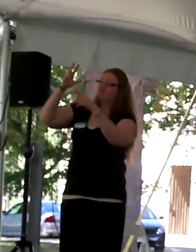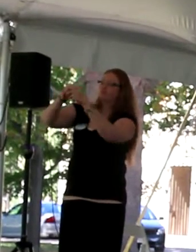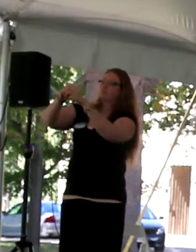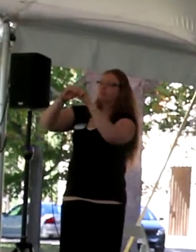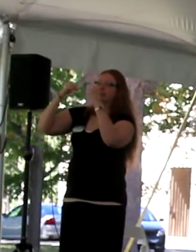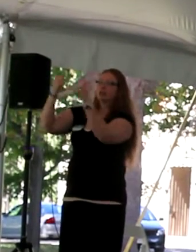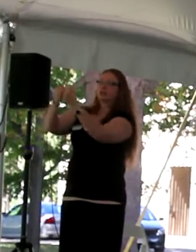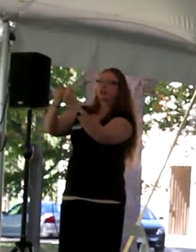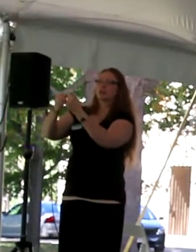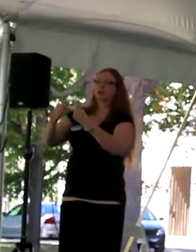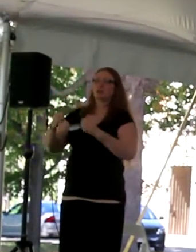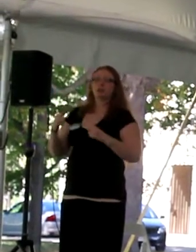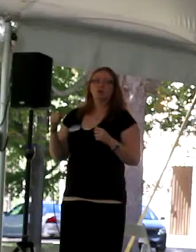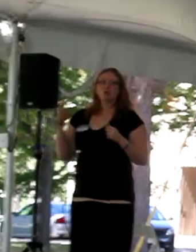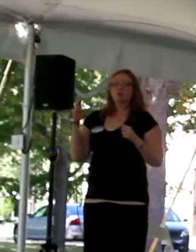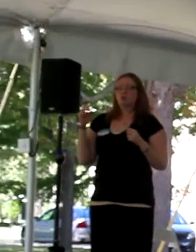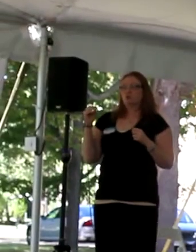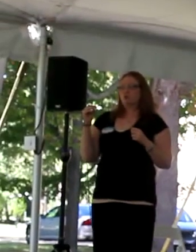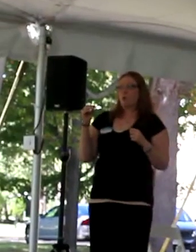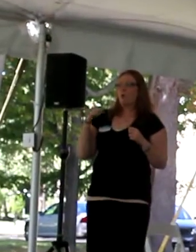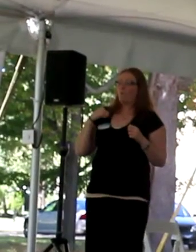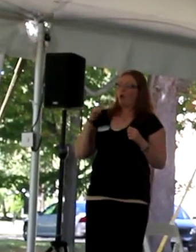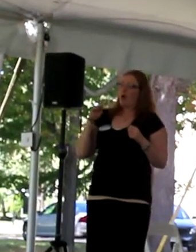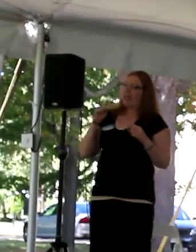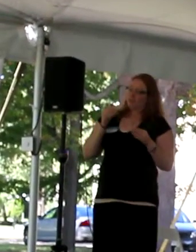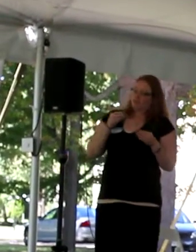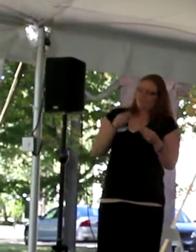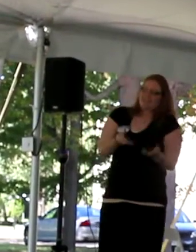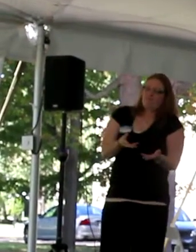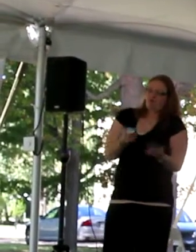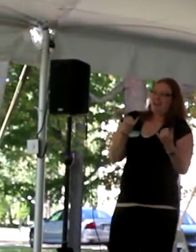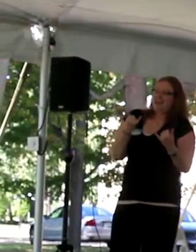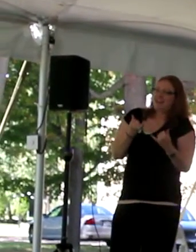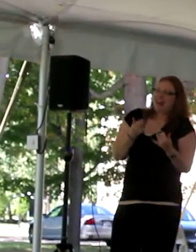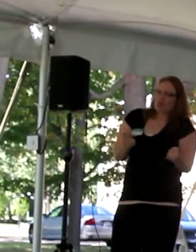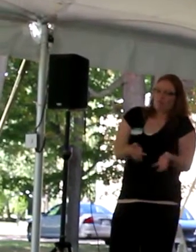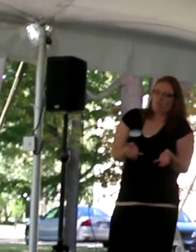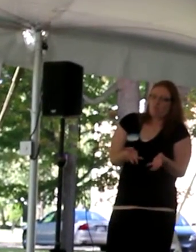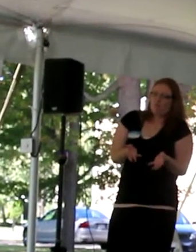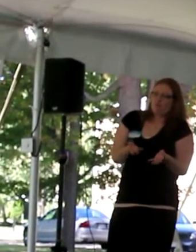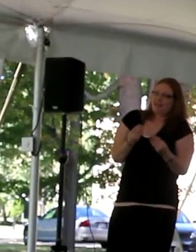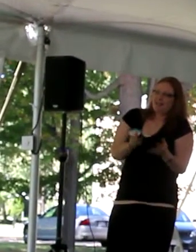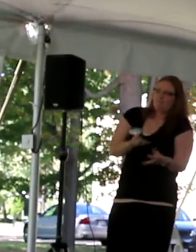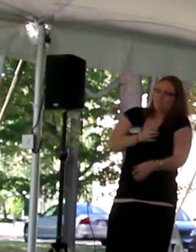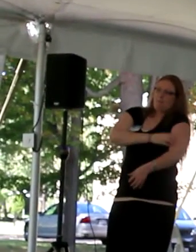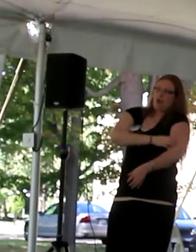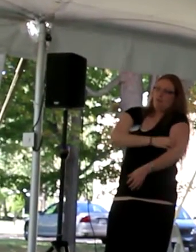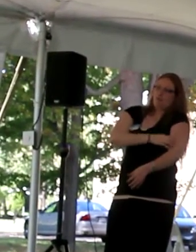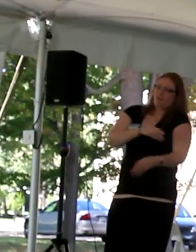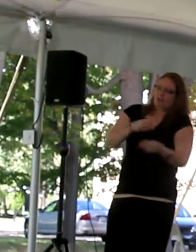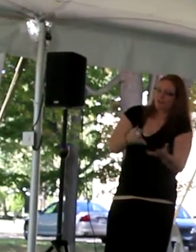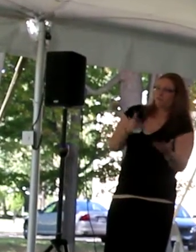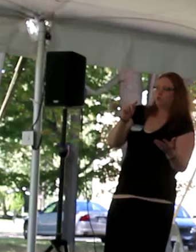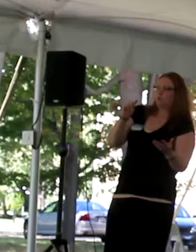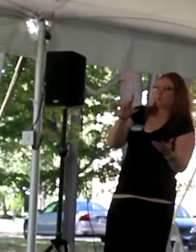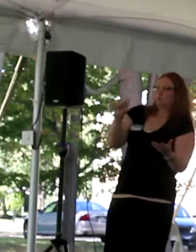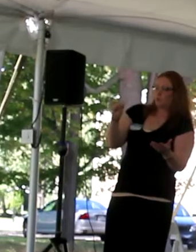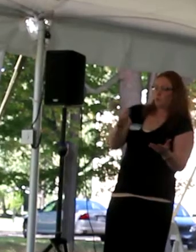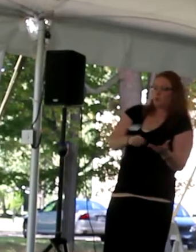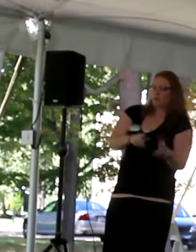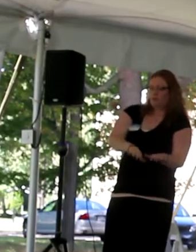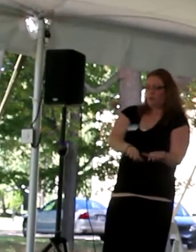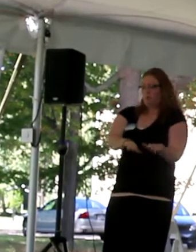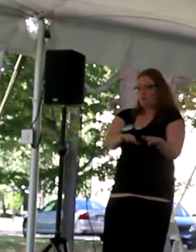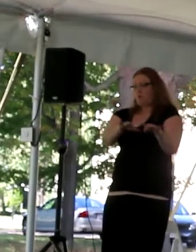member of society. So I had to give her the power now to give her the tools so that as she grows in